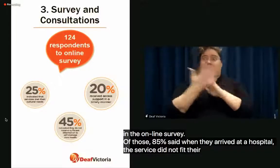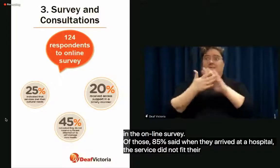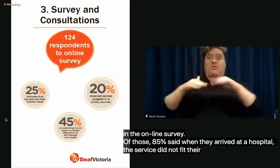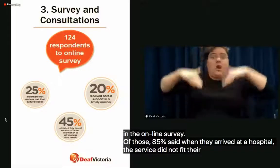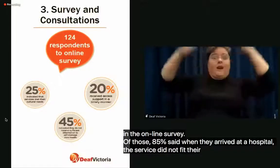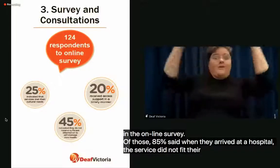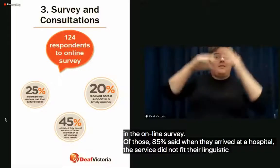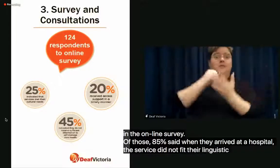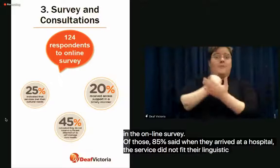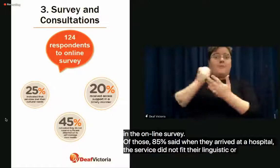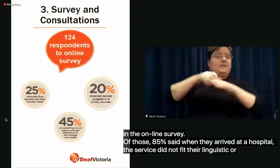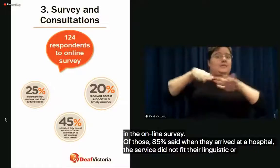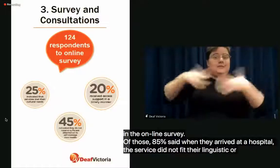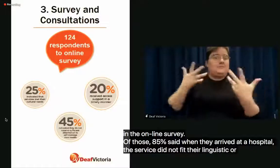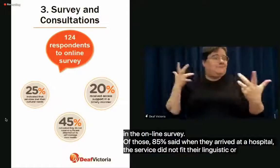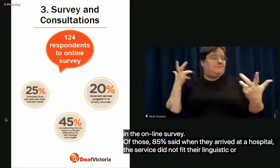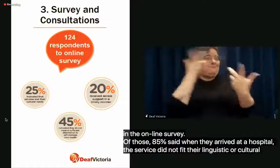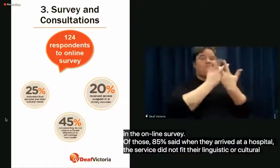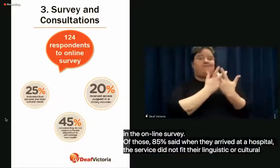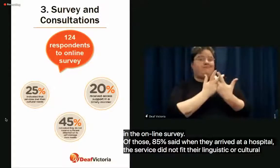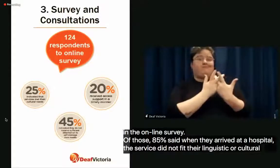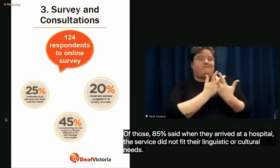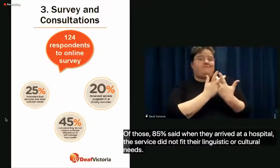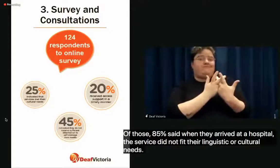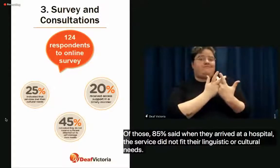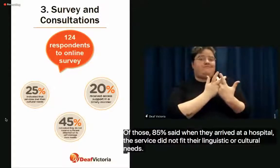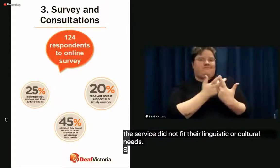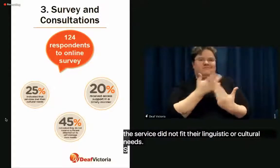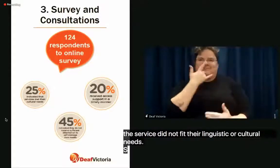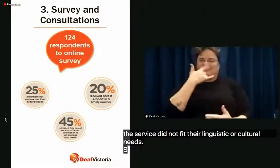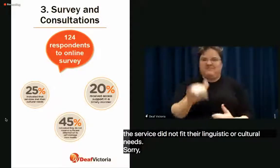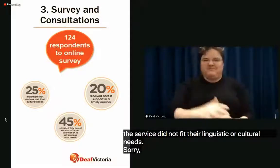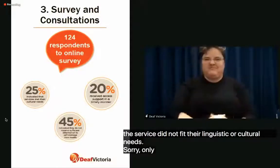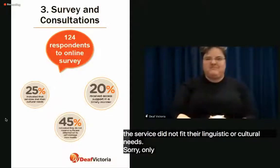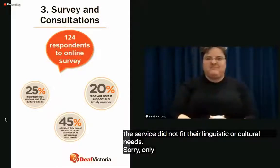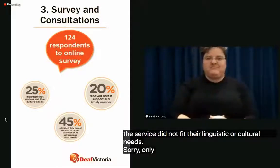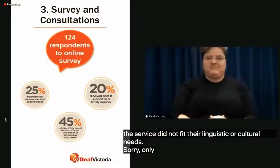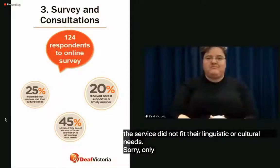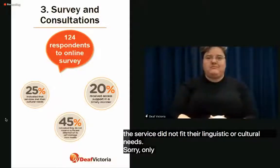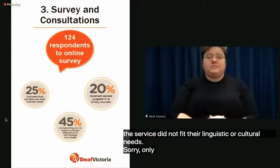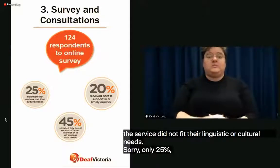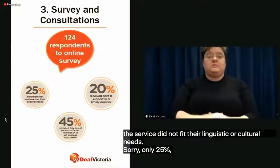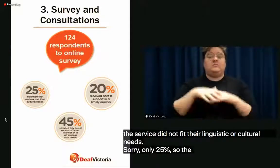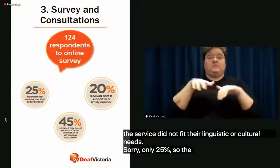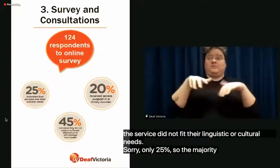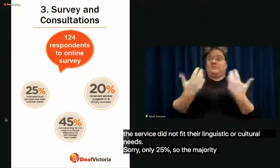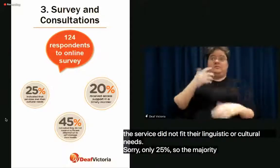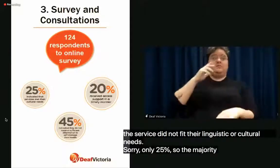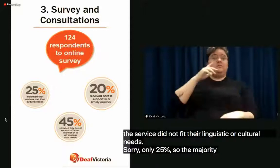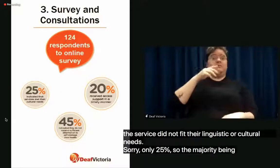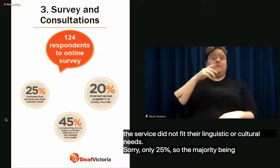Sorry, only 25%. So the majority, being 75%, did not find that